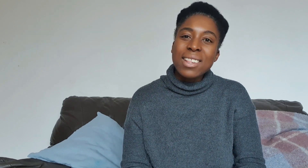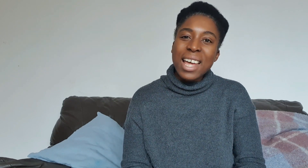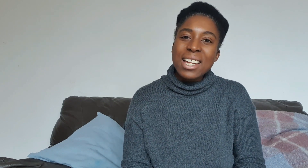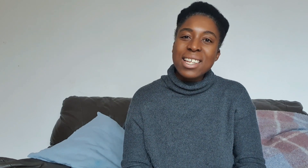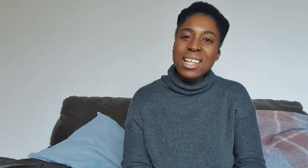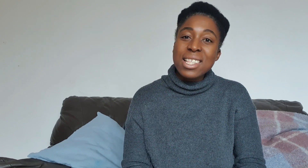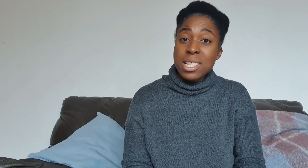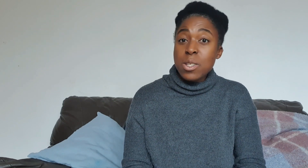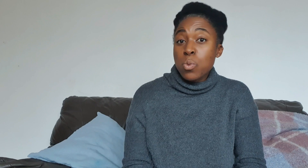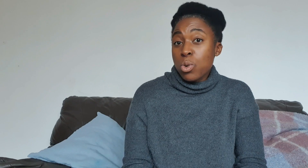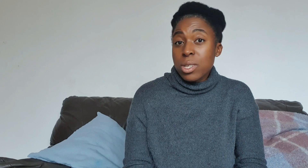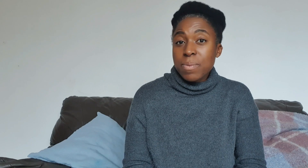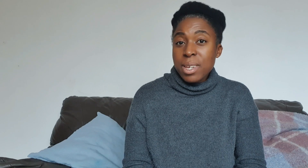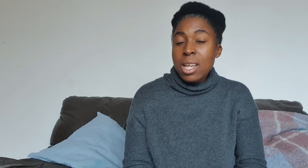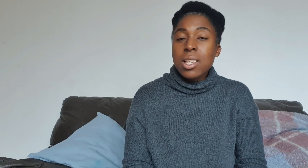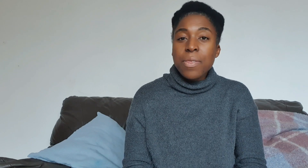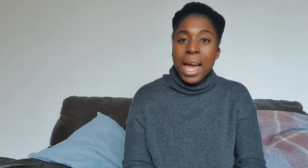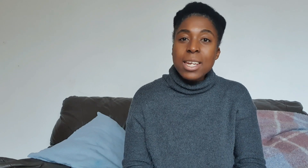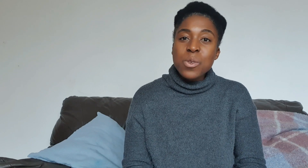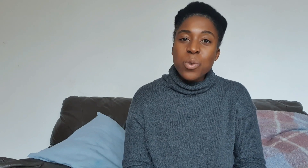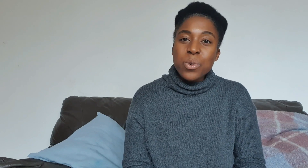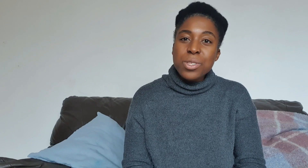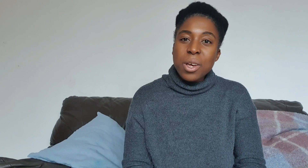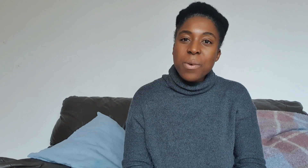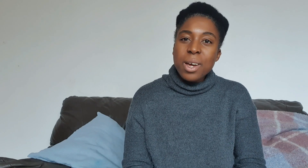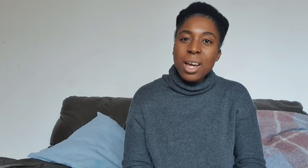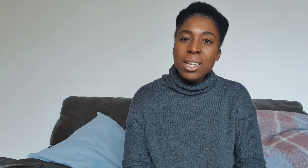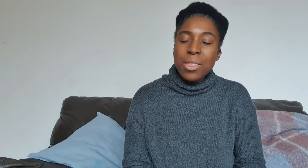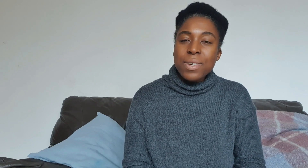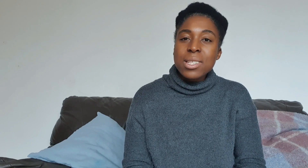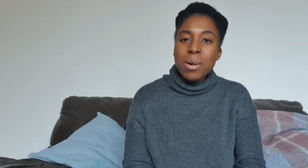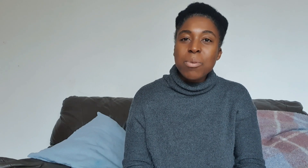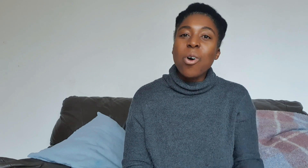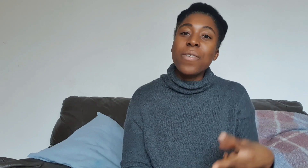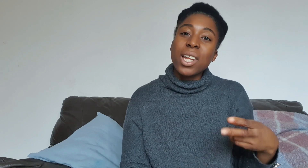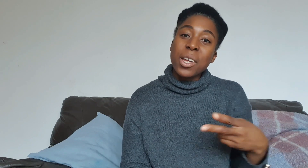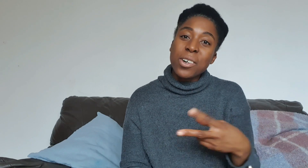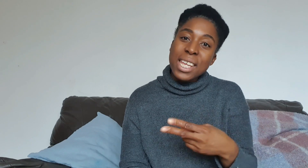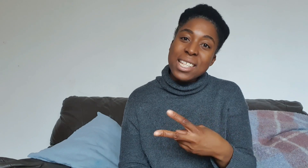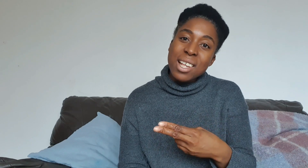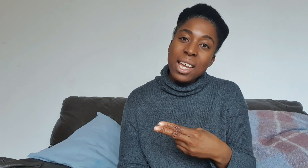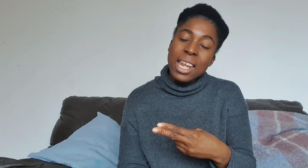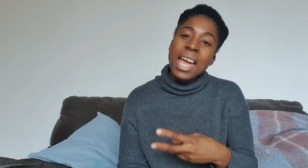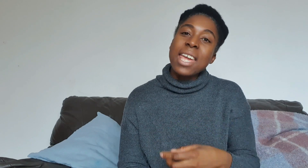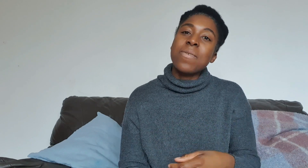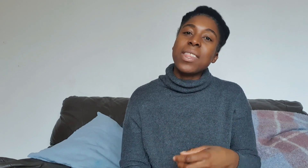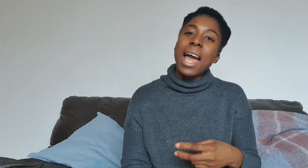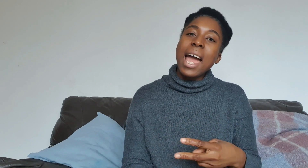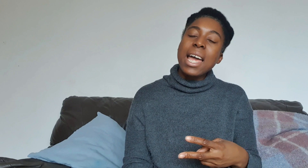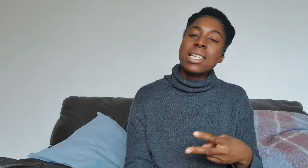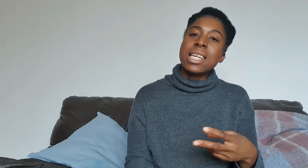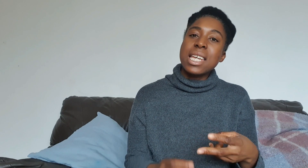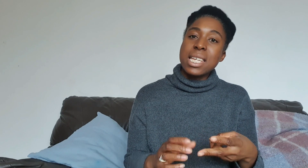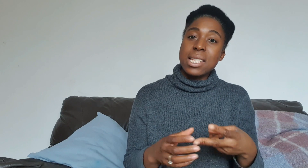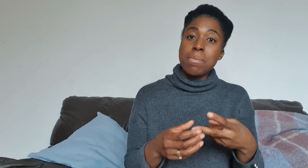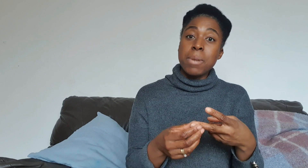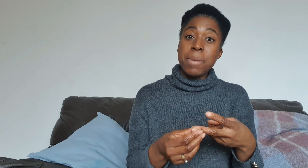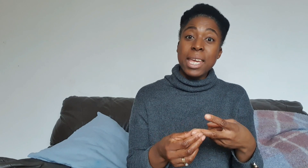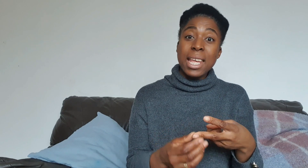that scissors would. So that is also another example of an iconic sign. Either the hand is mimicking the